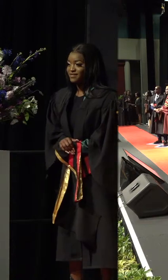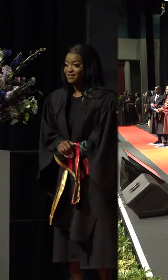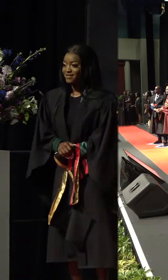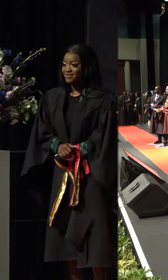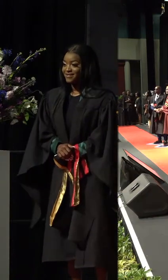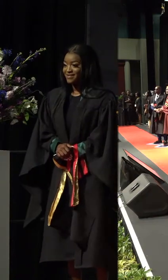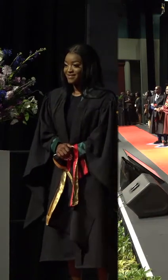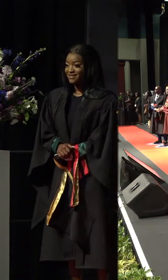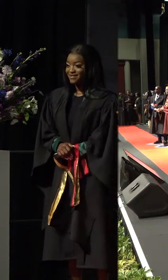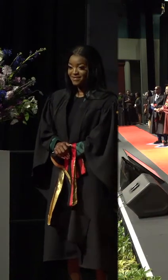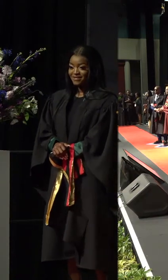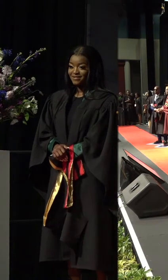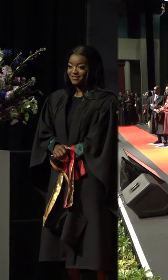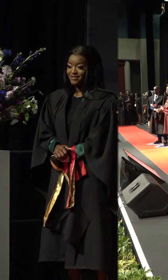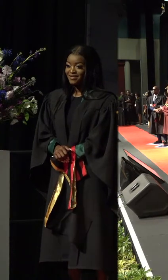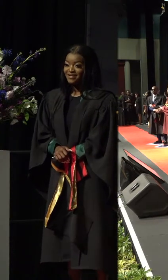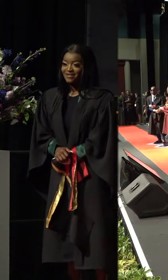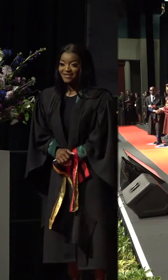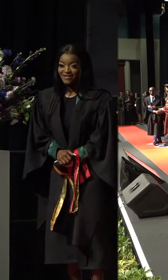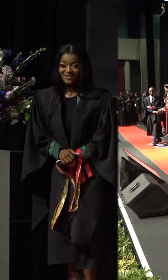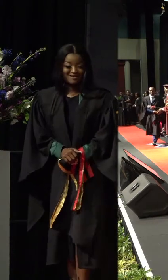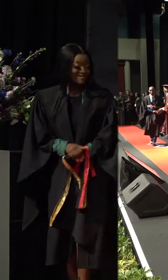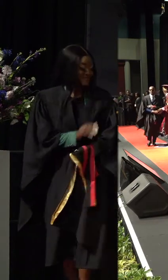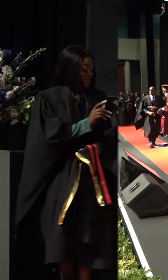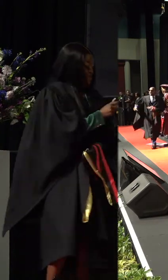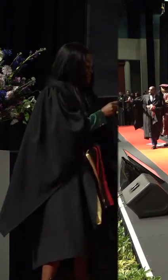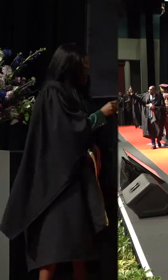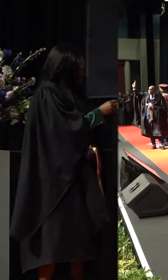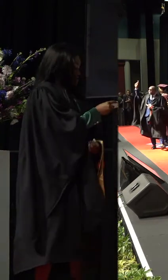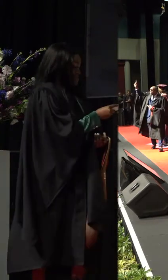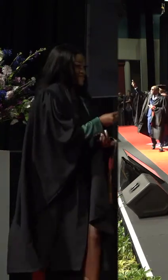Poshia Nokanya Pungula.